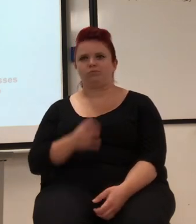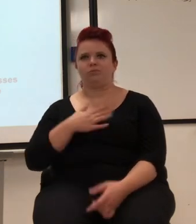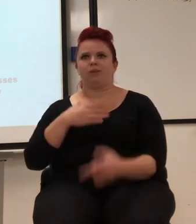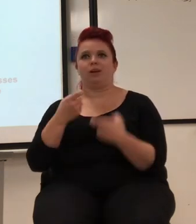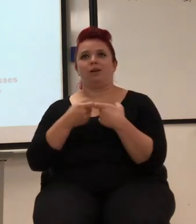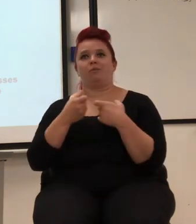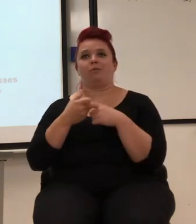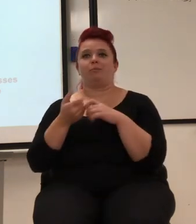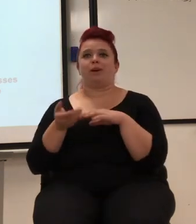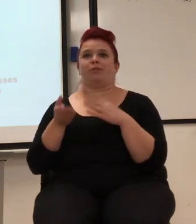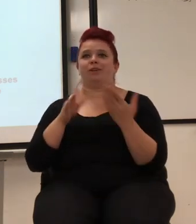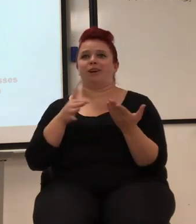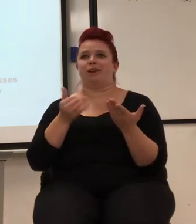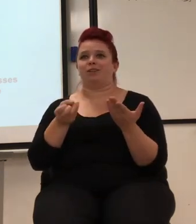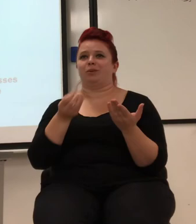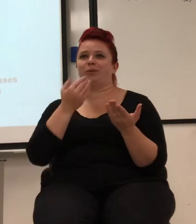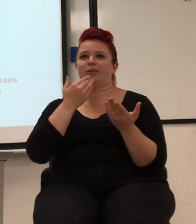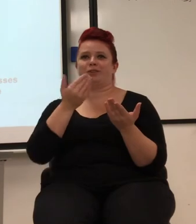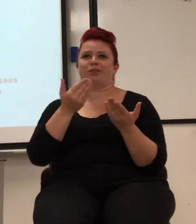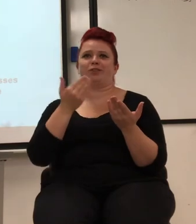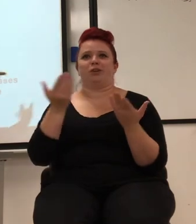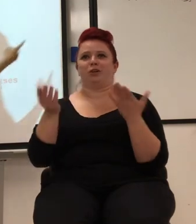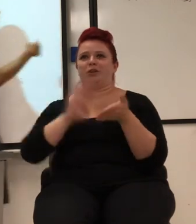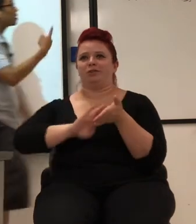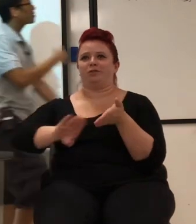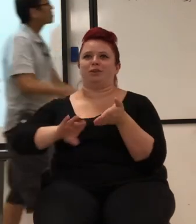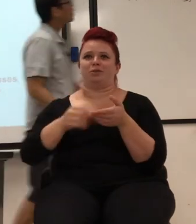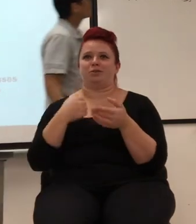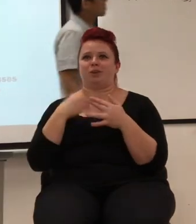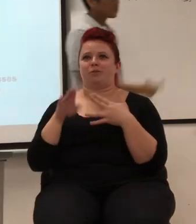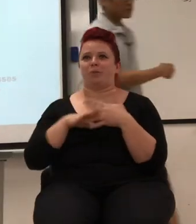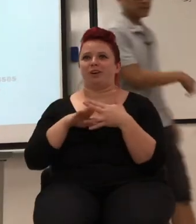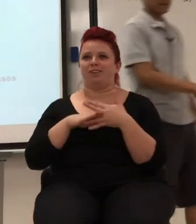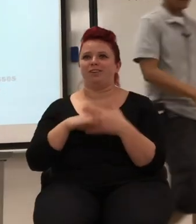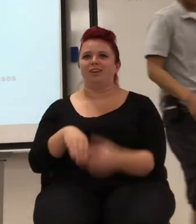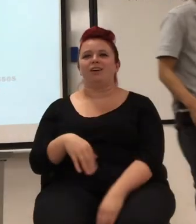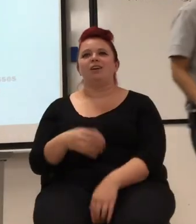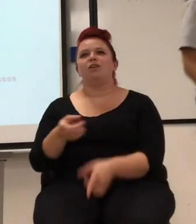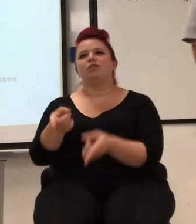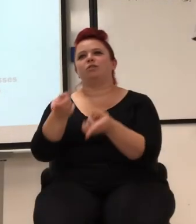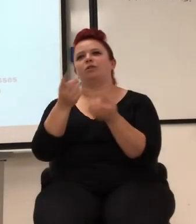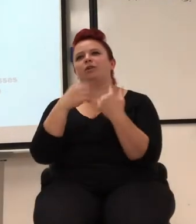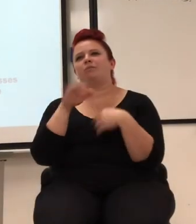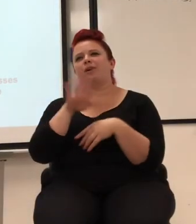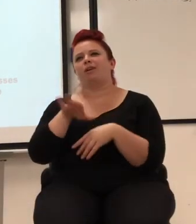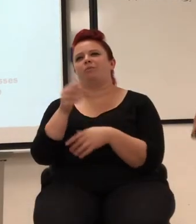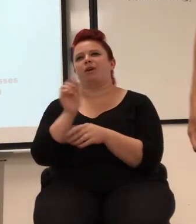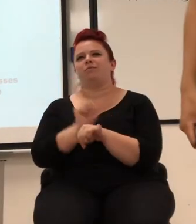Excuse to take a break. We'll come back close to 10 o'clock.